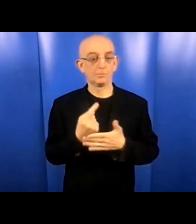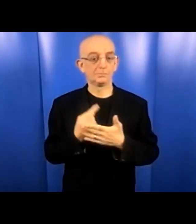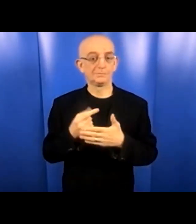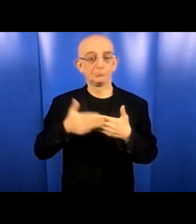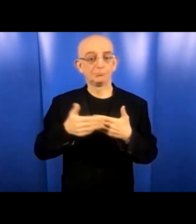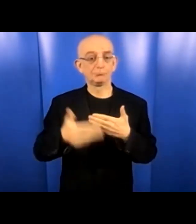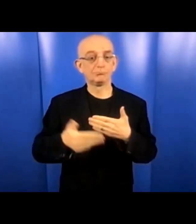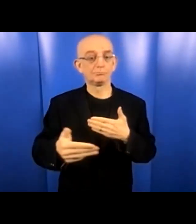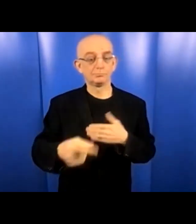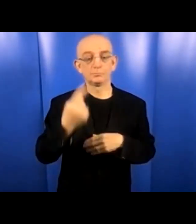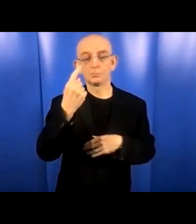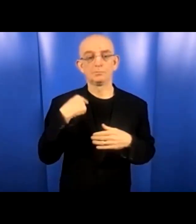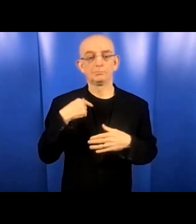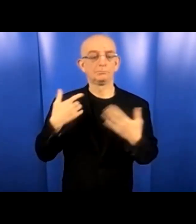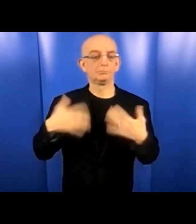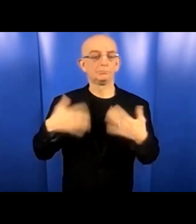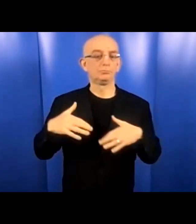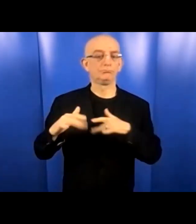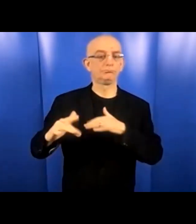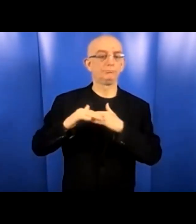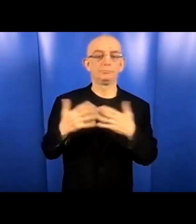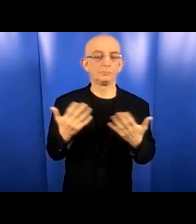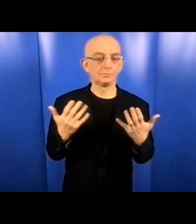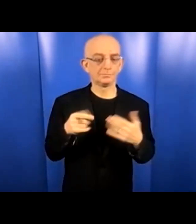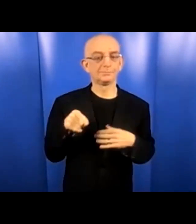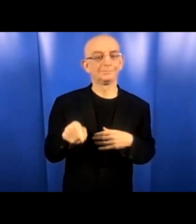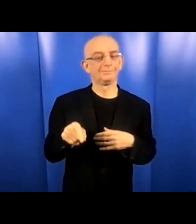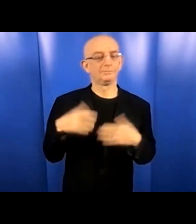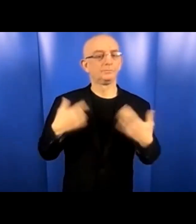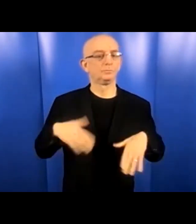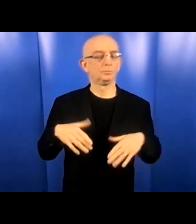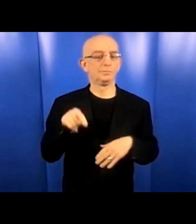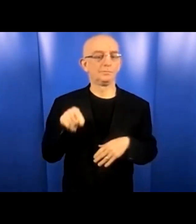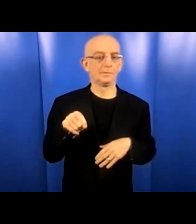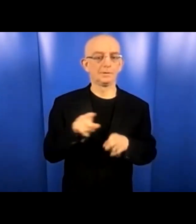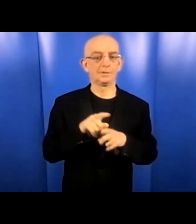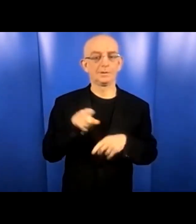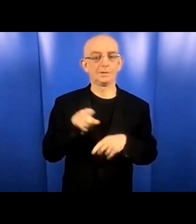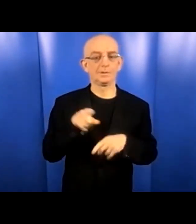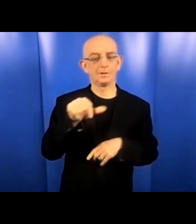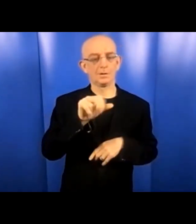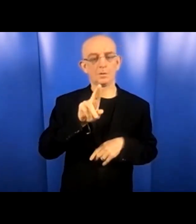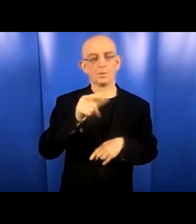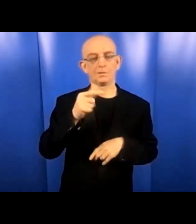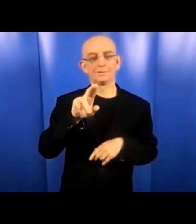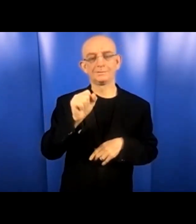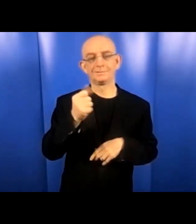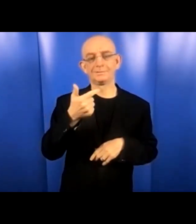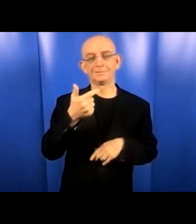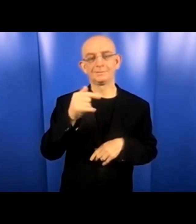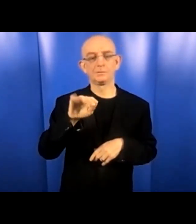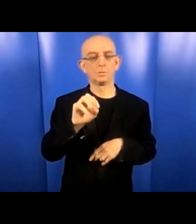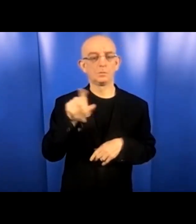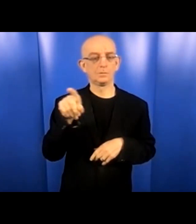most was really something that Augustino, I think, said, which was that in terms of looking at the